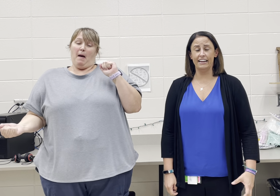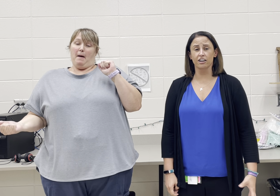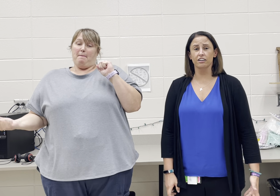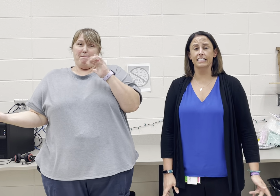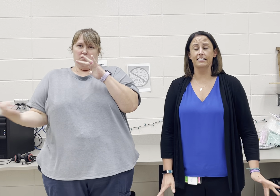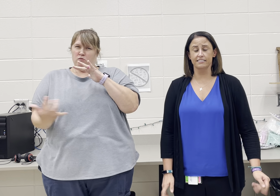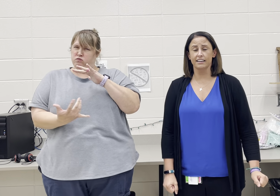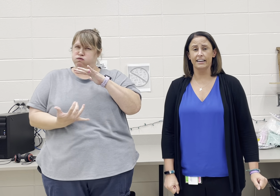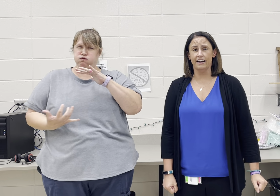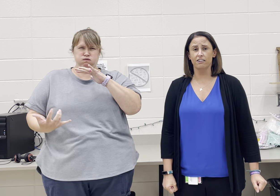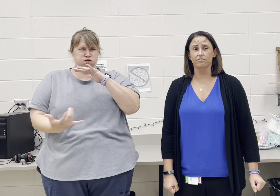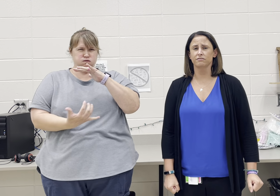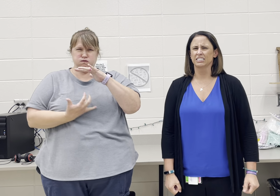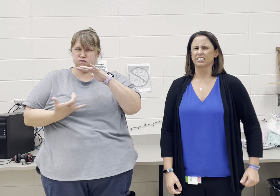anger and inside out.